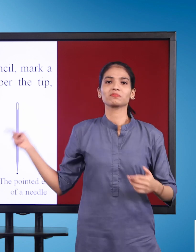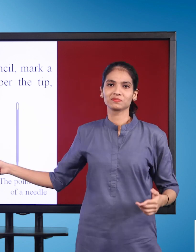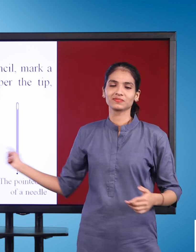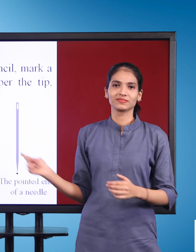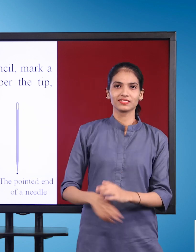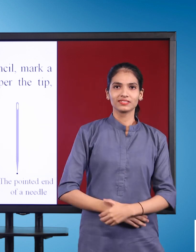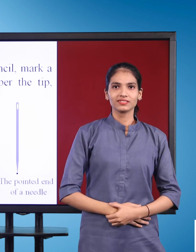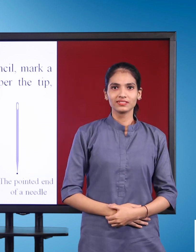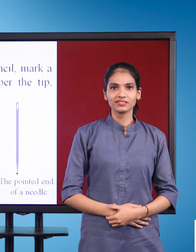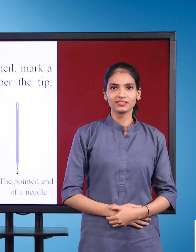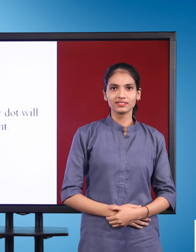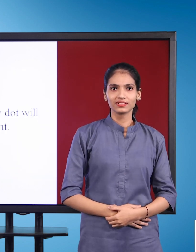needle.